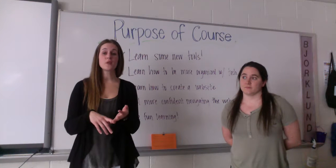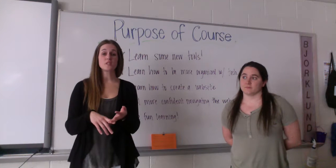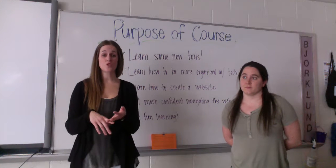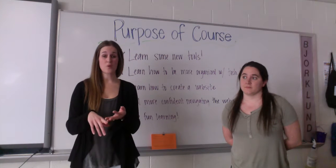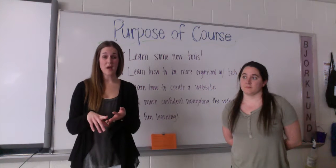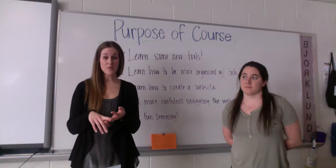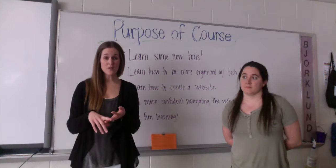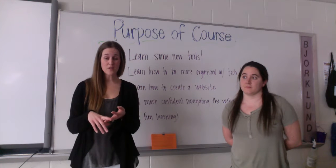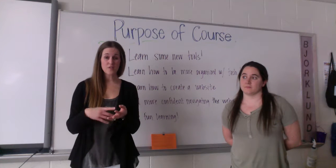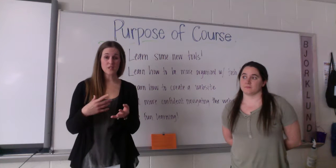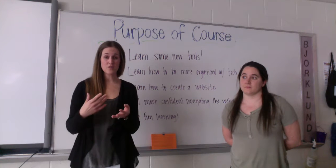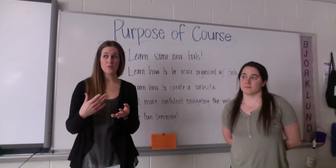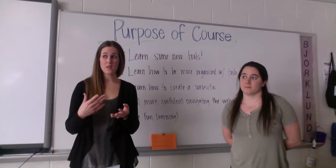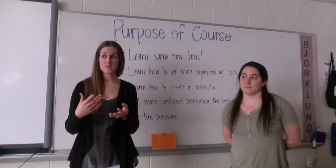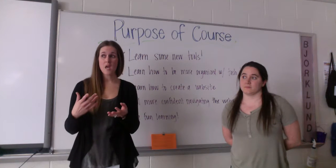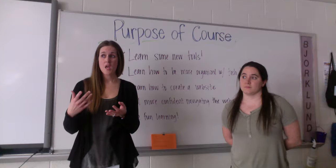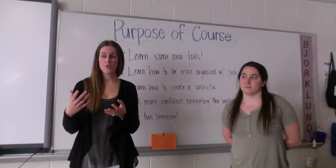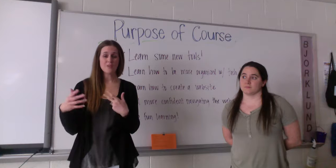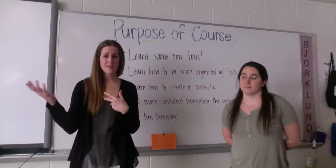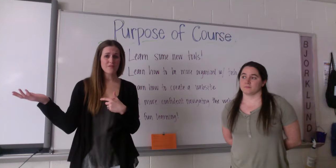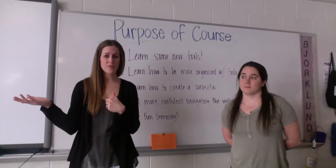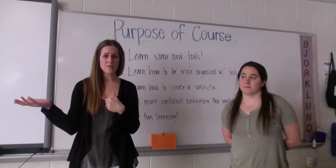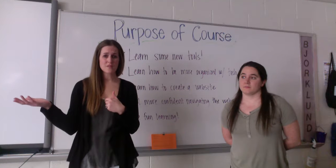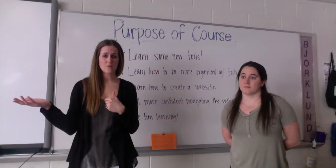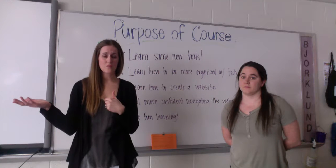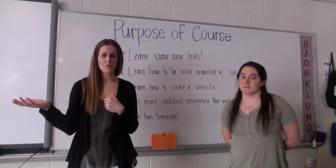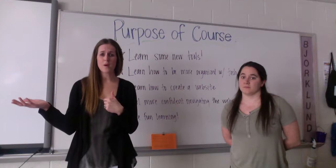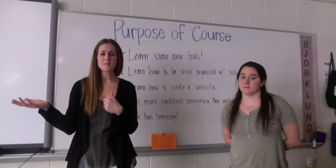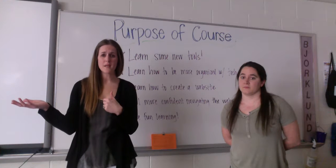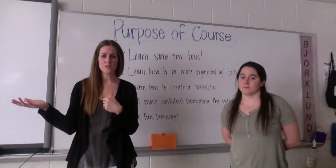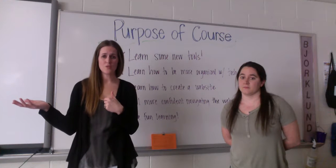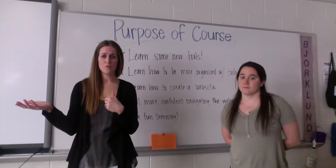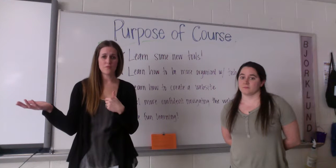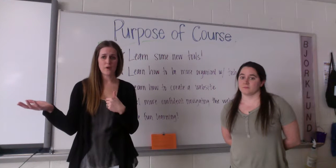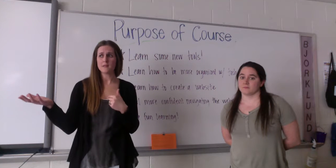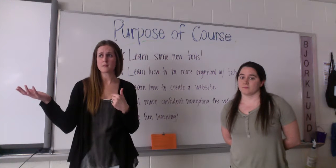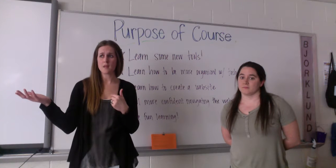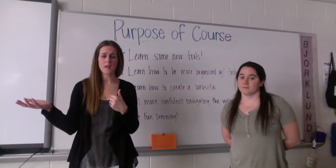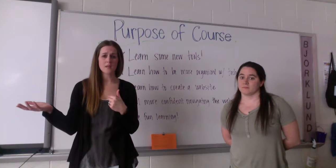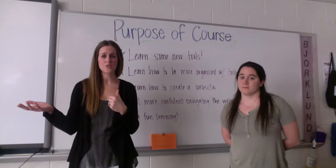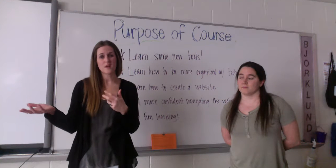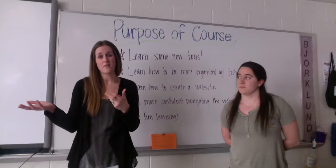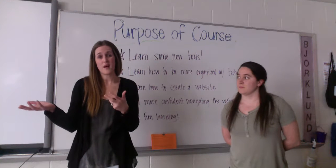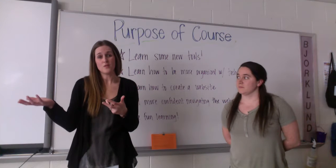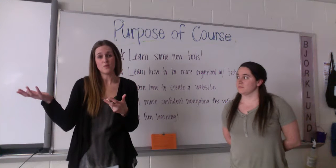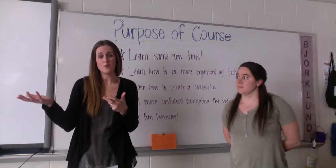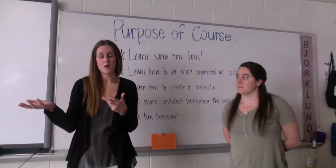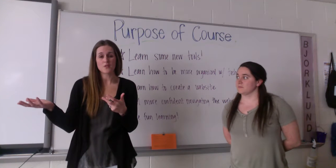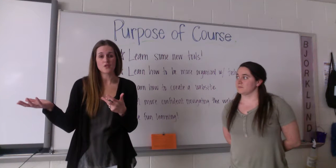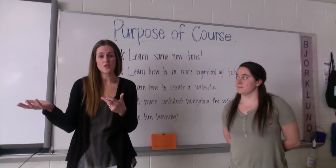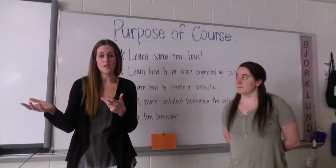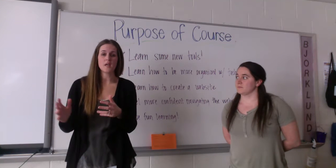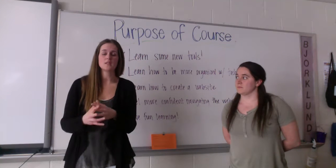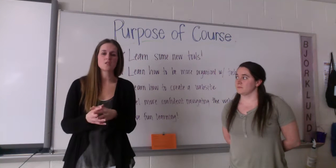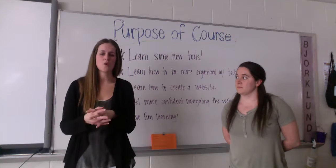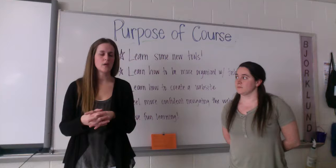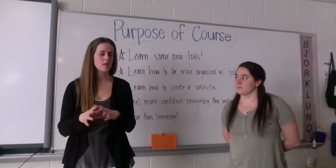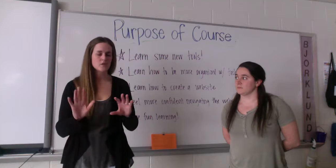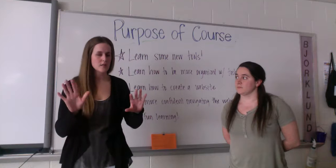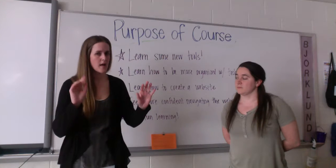to travel or if you like to do things, you can give your website to friends and they can just kind of follow you along in the journey. And so there's a lot